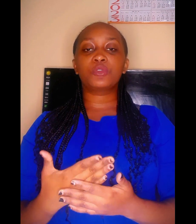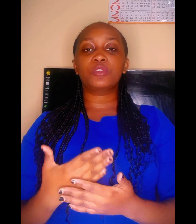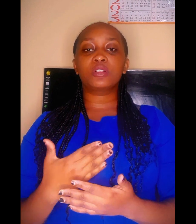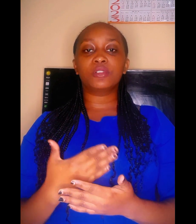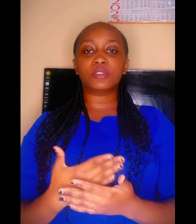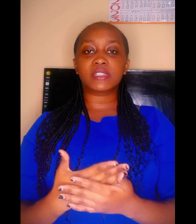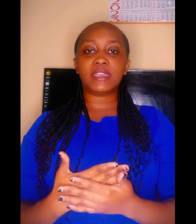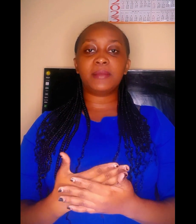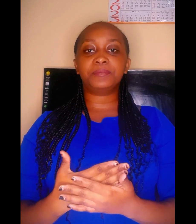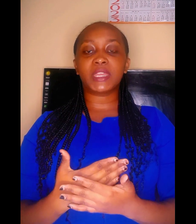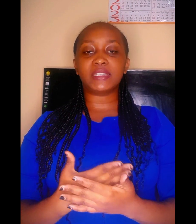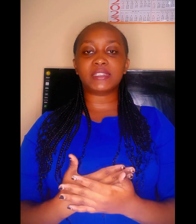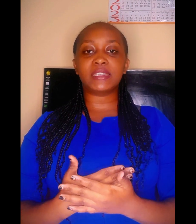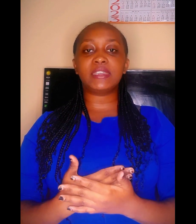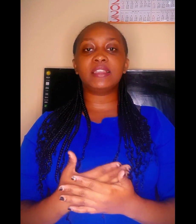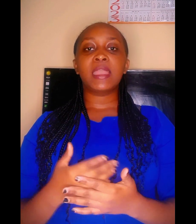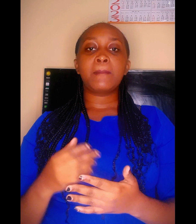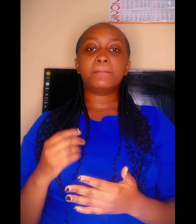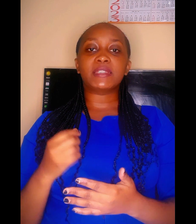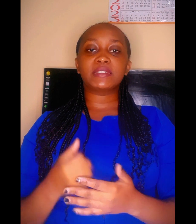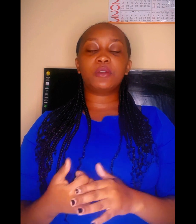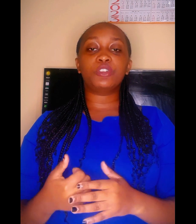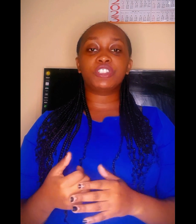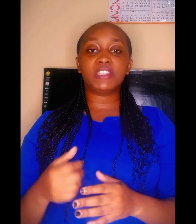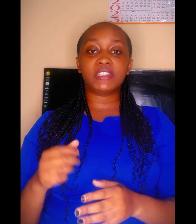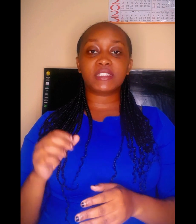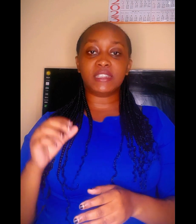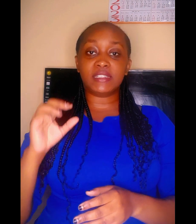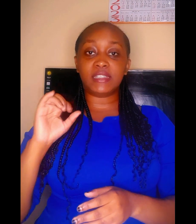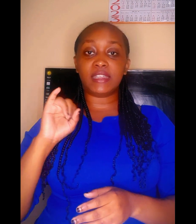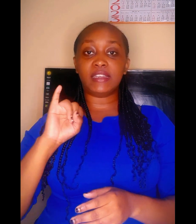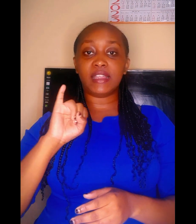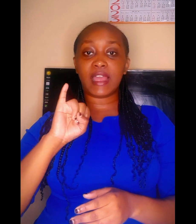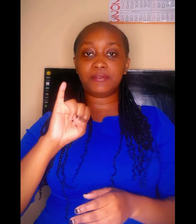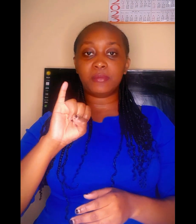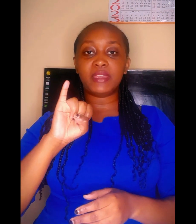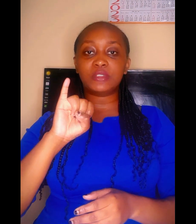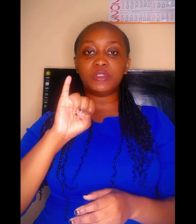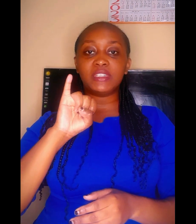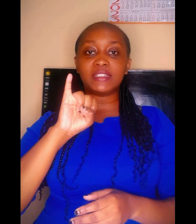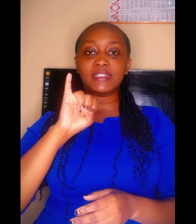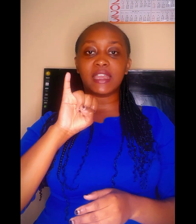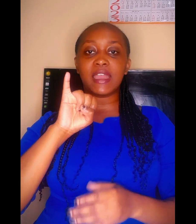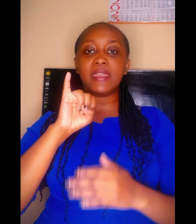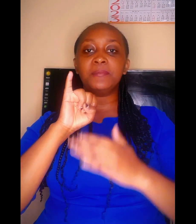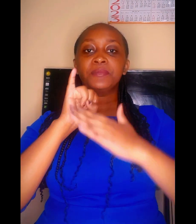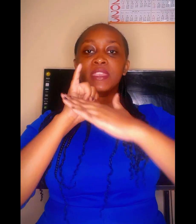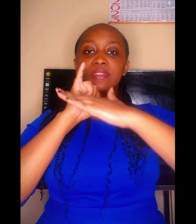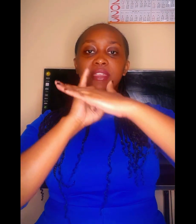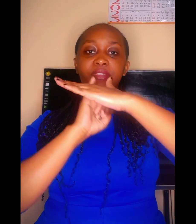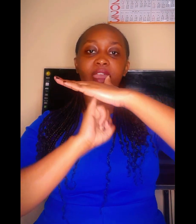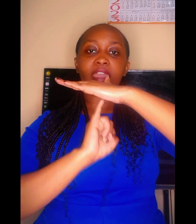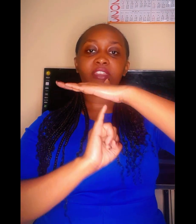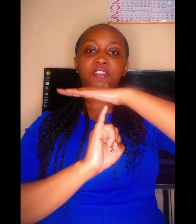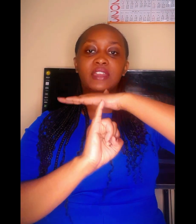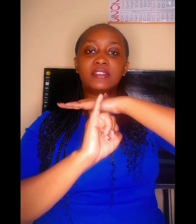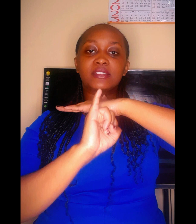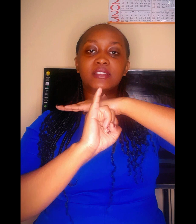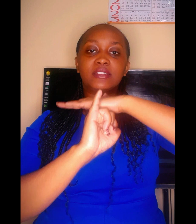Habakkuk, Hosea, and Ezekiel, but now what changes is the alphabet, which is letter I. Then the I drags